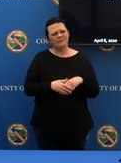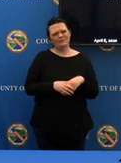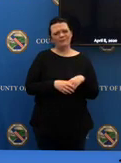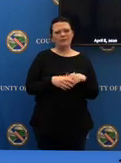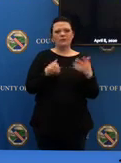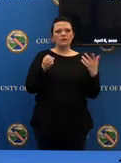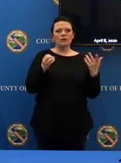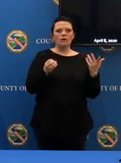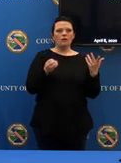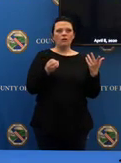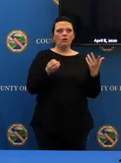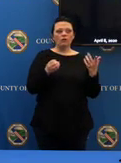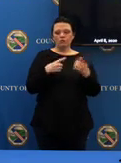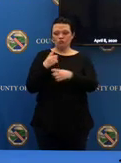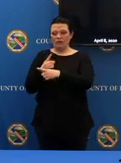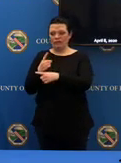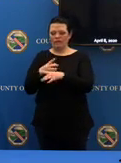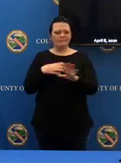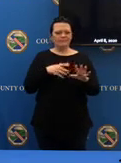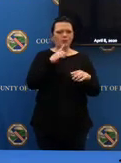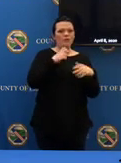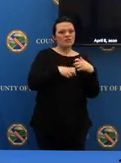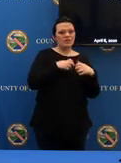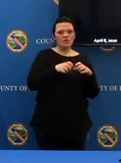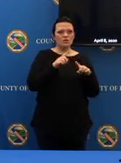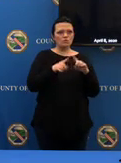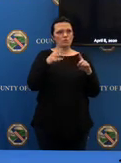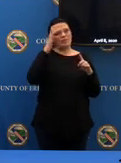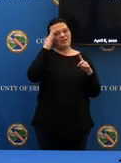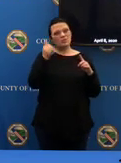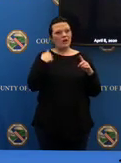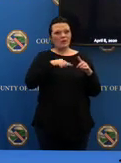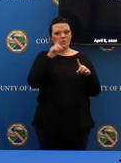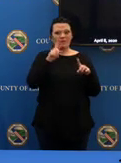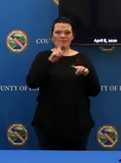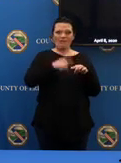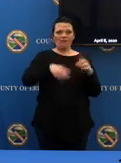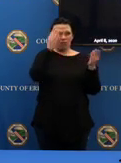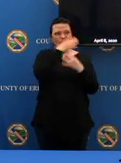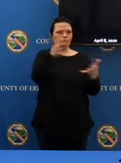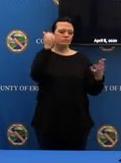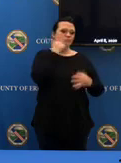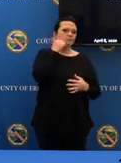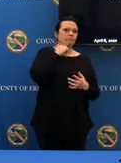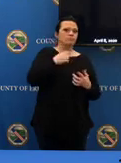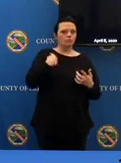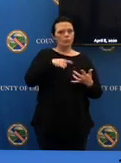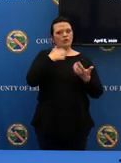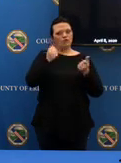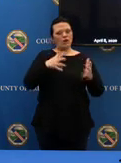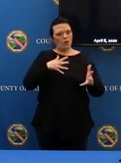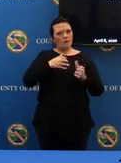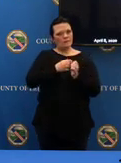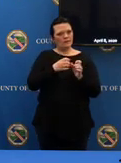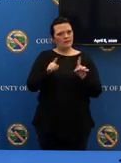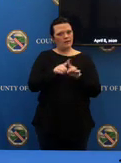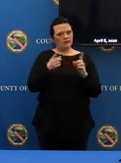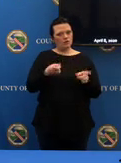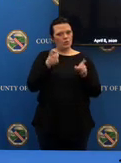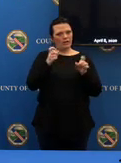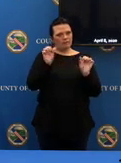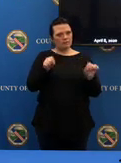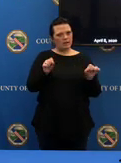So there are issues with that, and that's why we may not be able to provide it on a daily basis, but we're trying to do updates as quickly as